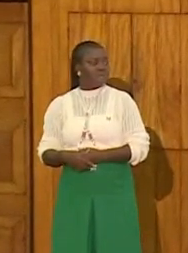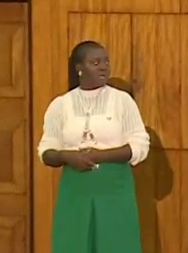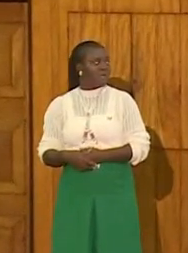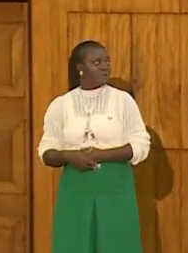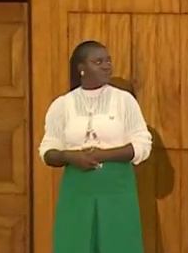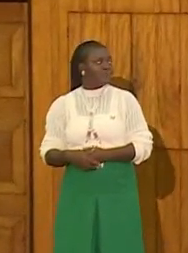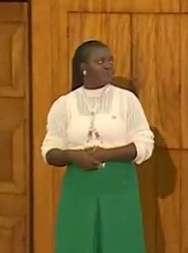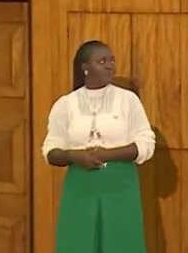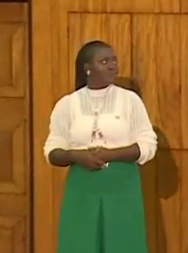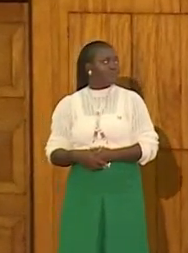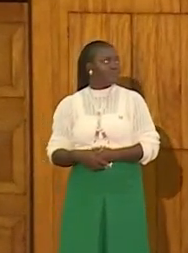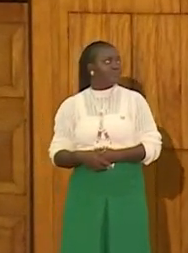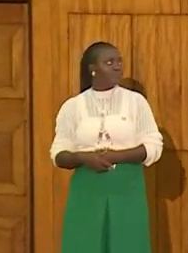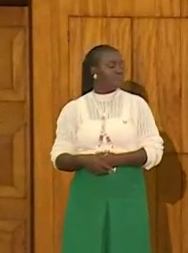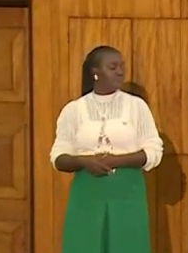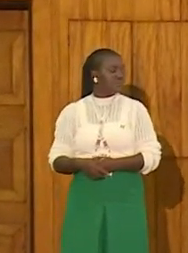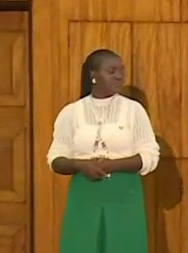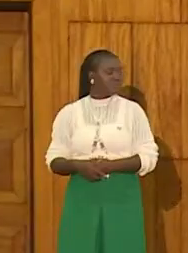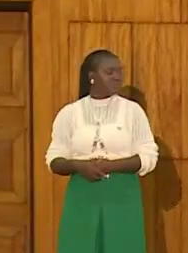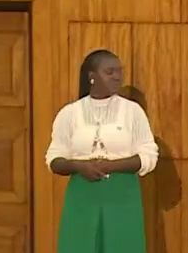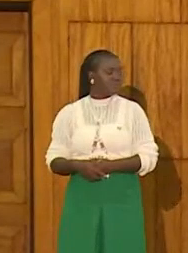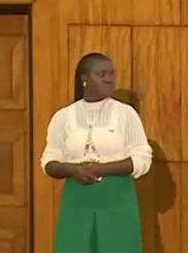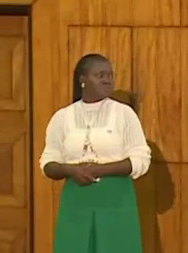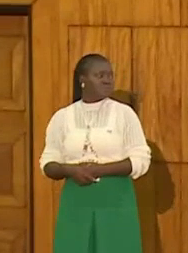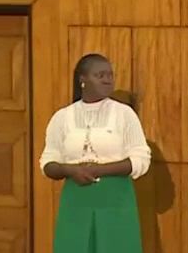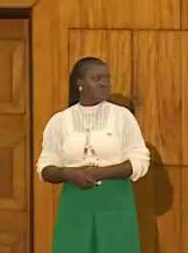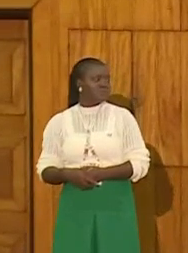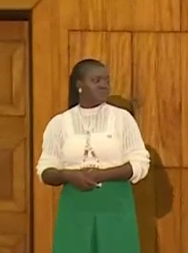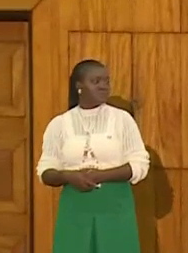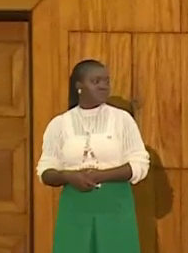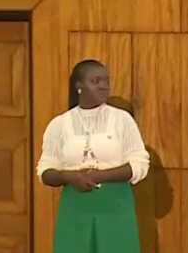I'll introduce you before you come up. Okay. This is